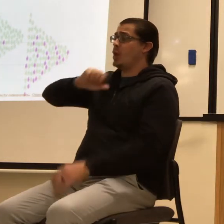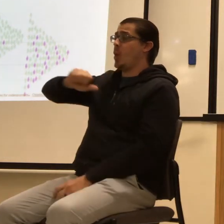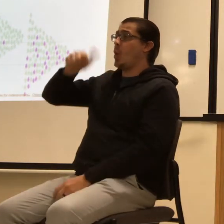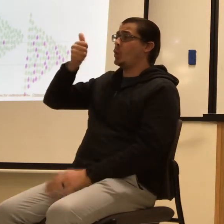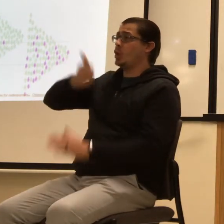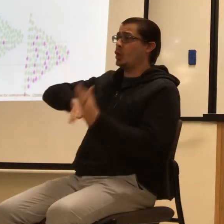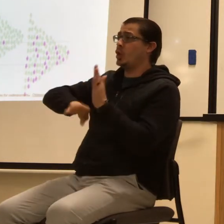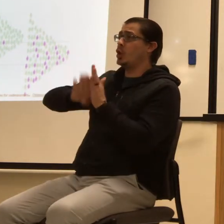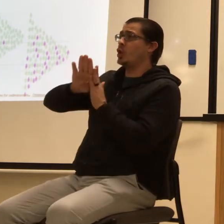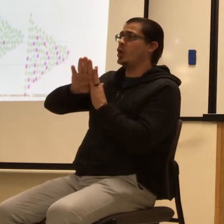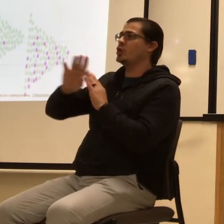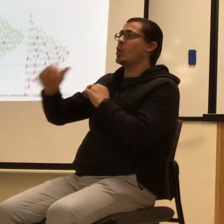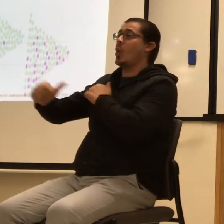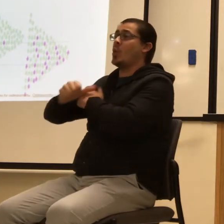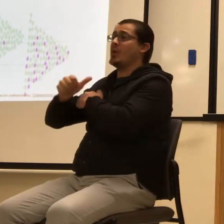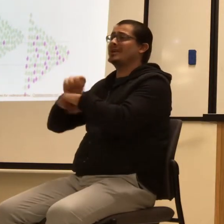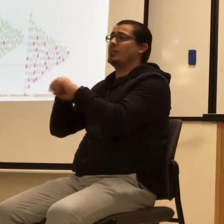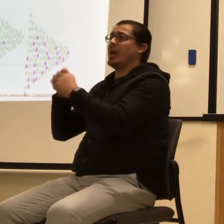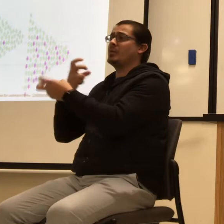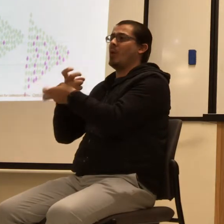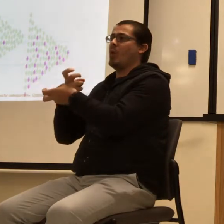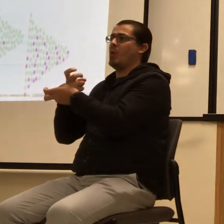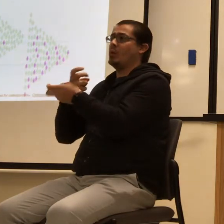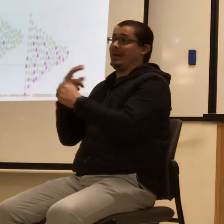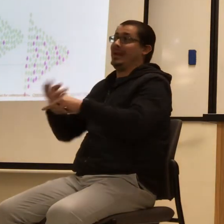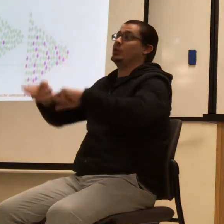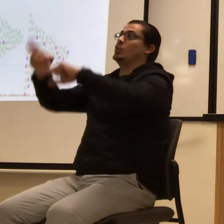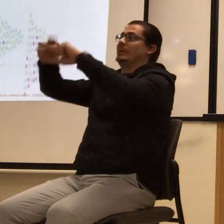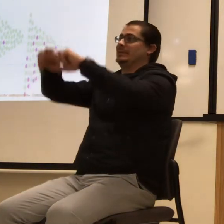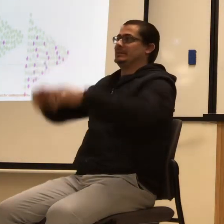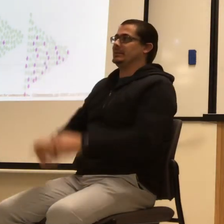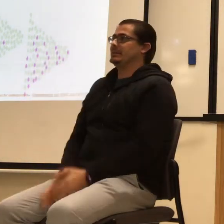why age-related is a type of osteoporosis.